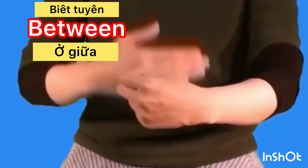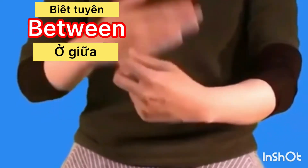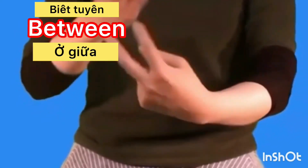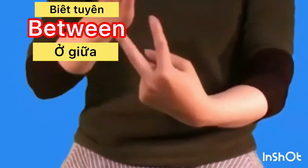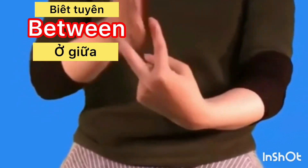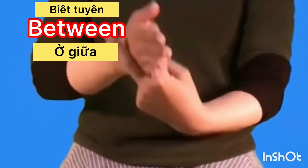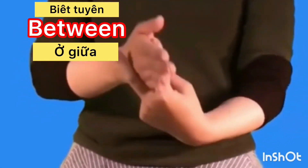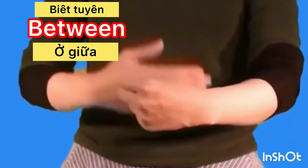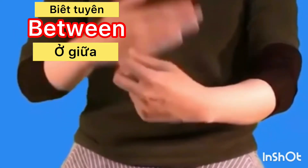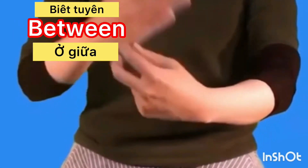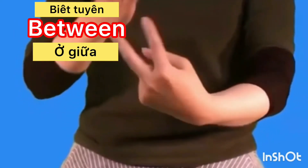Between.